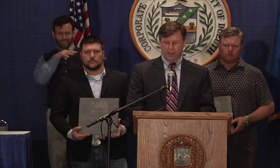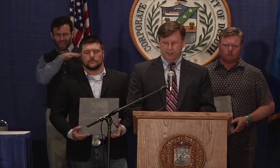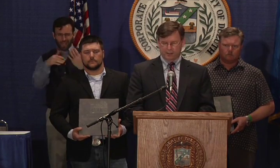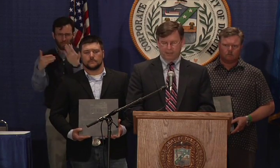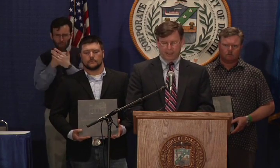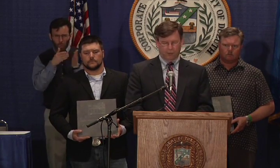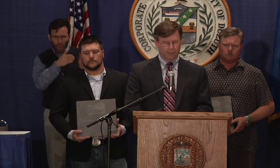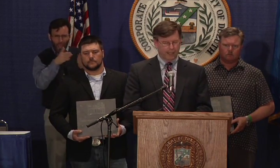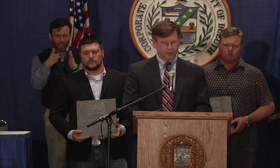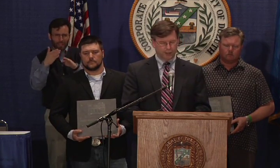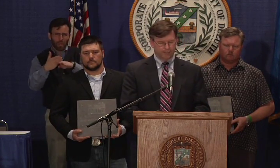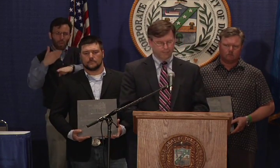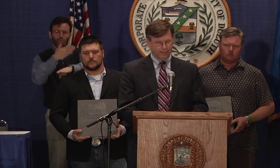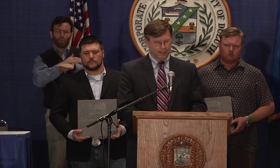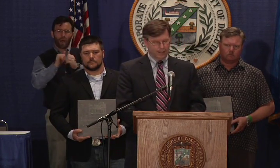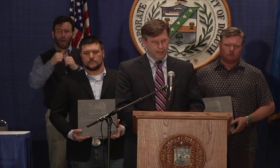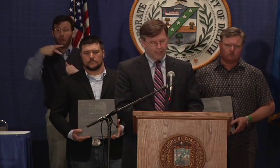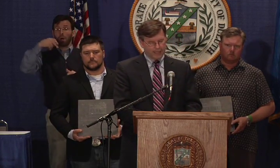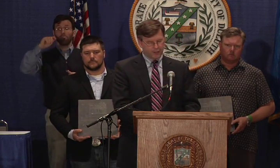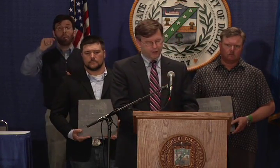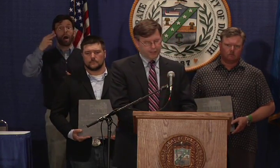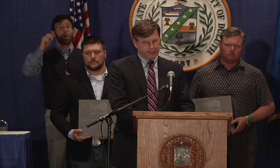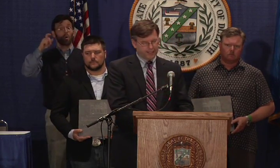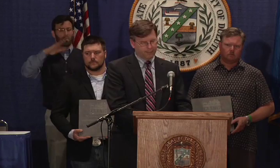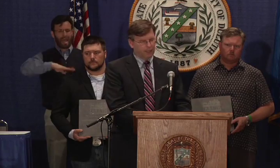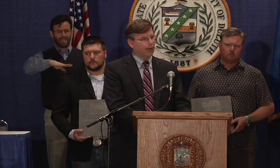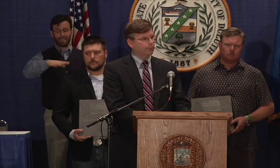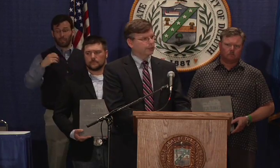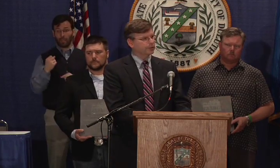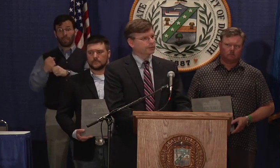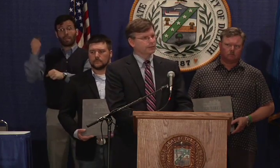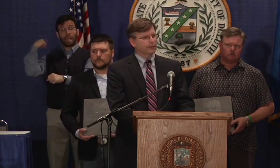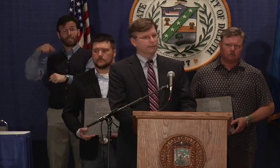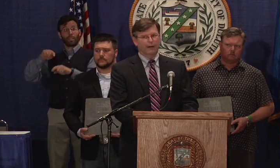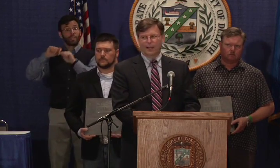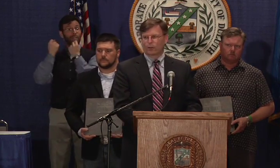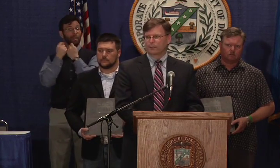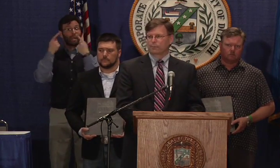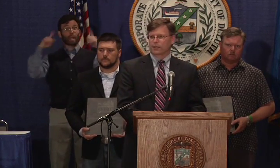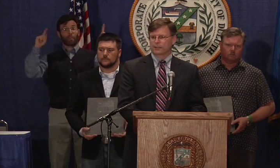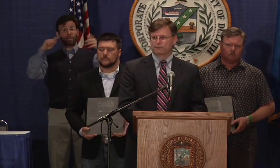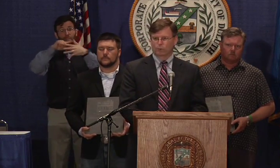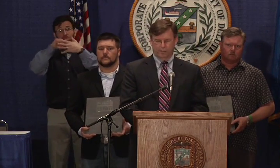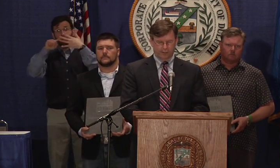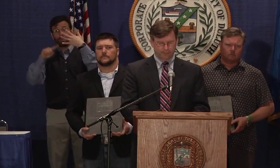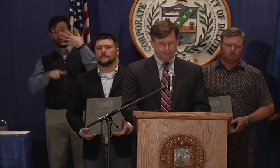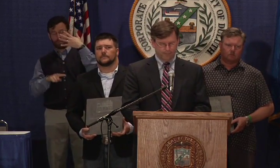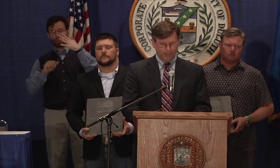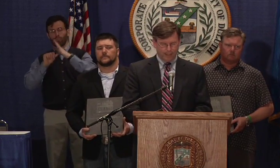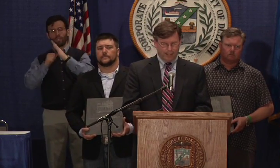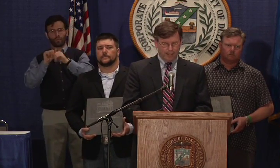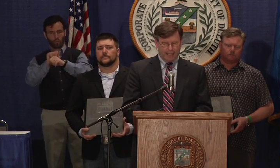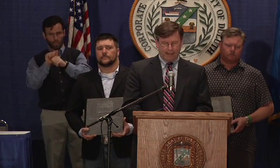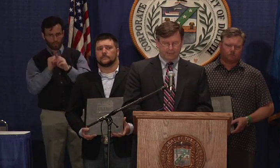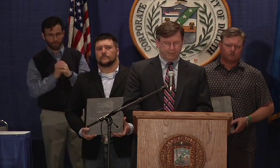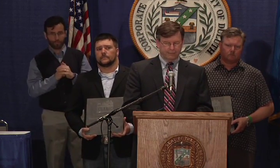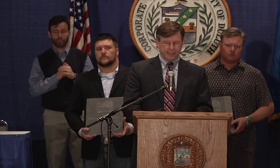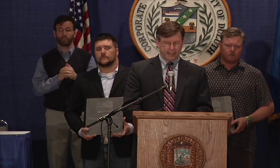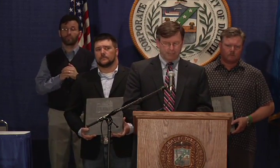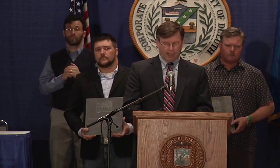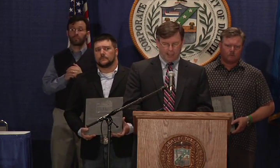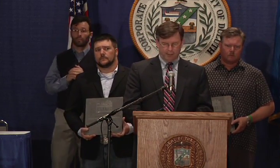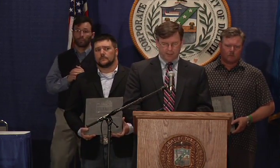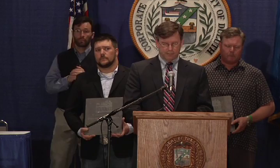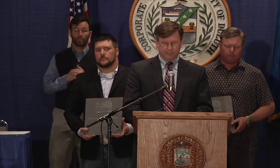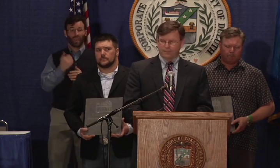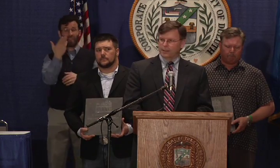street repairs and pothole patching. Last year, this team accomplished the following impressive work. Capped